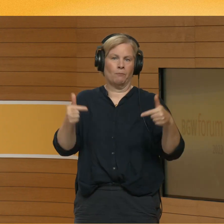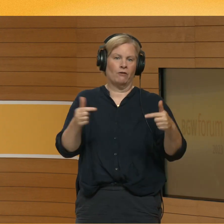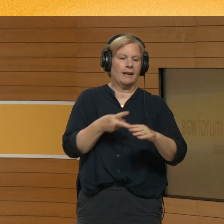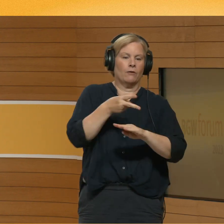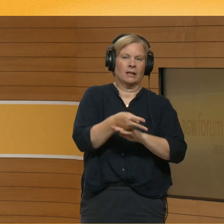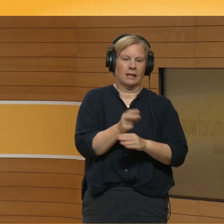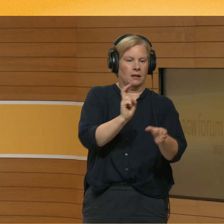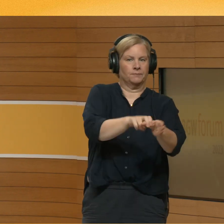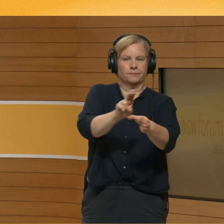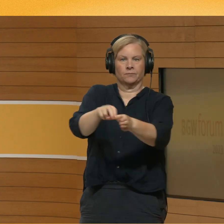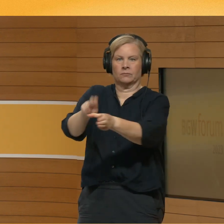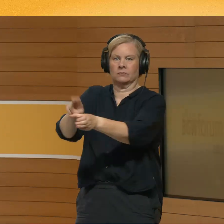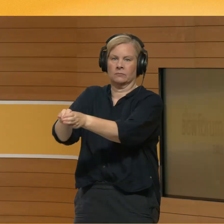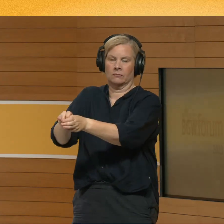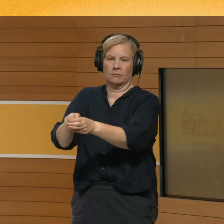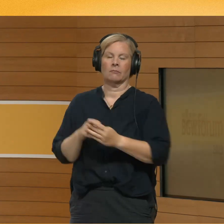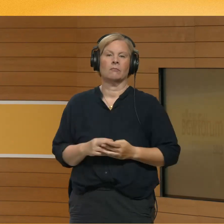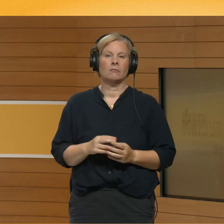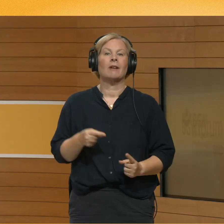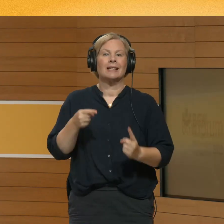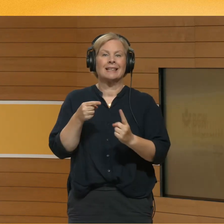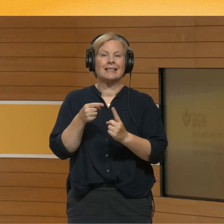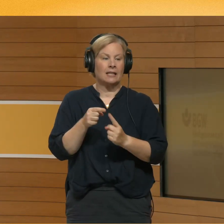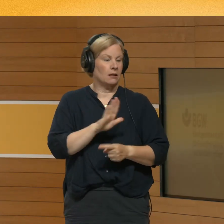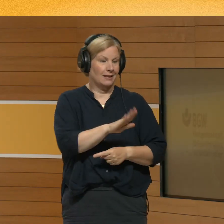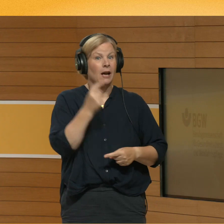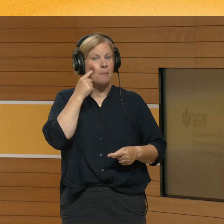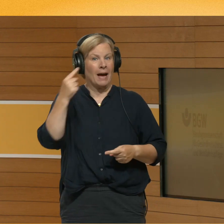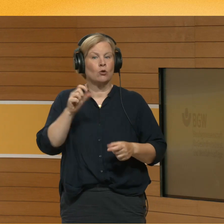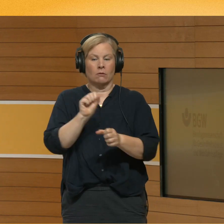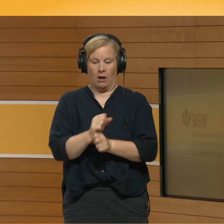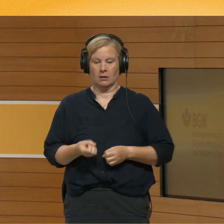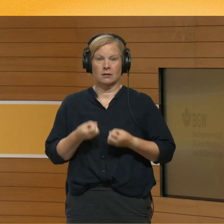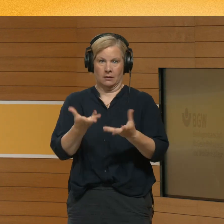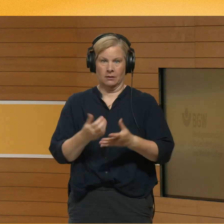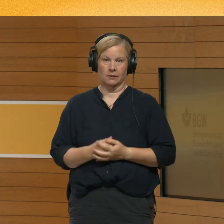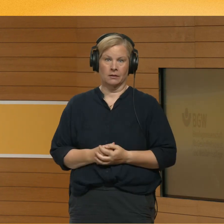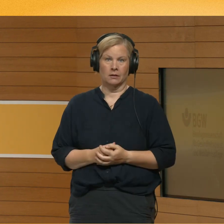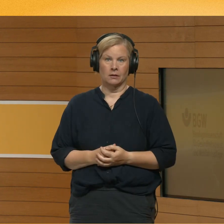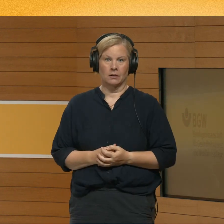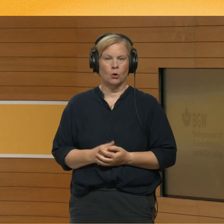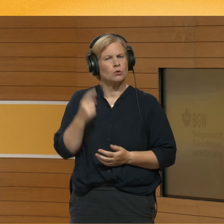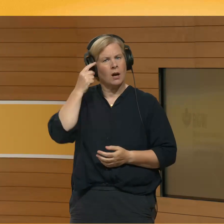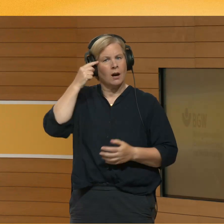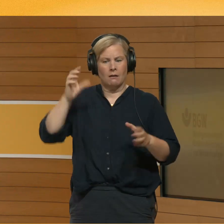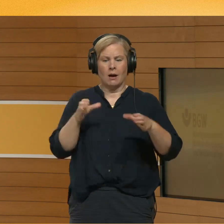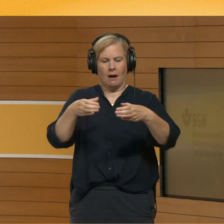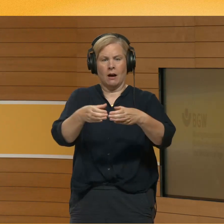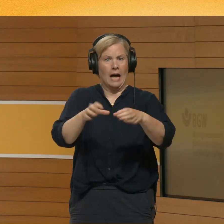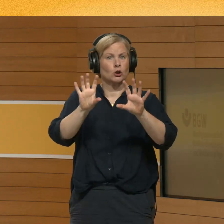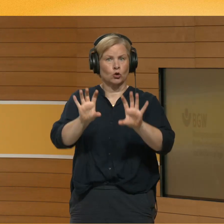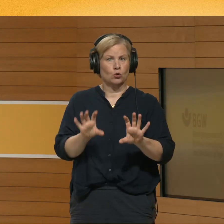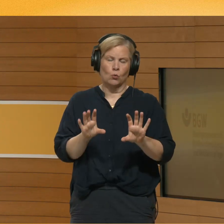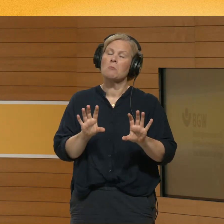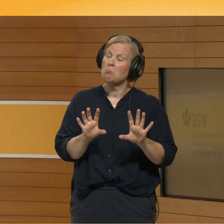are proven to be very beneficial, as I mentioned. Sort of staff are coming up with solutions